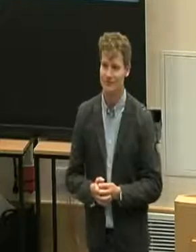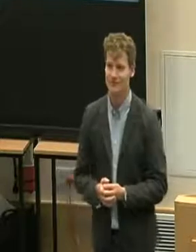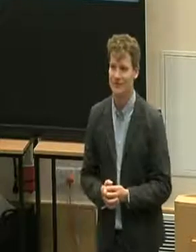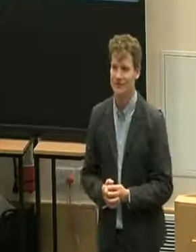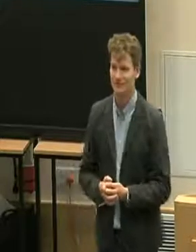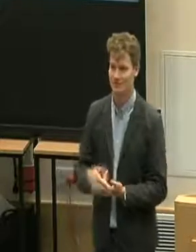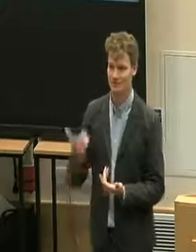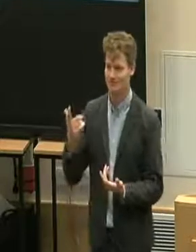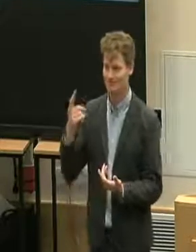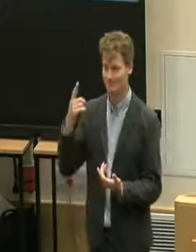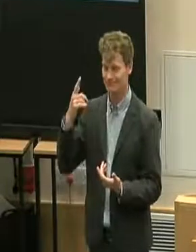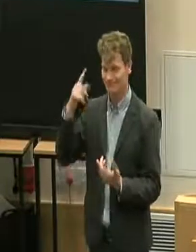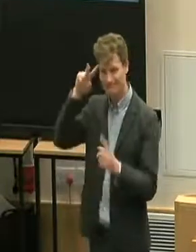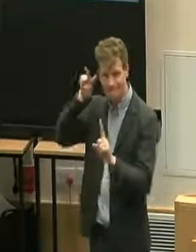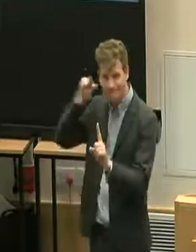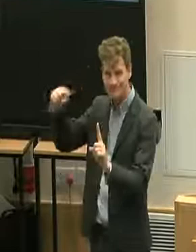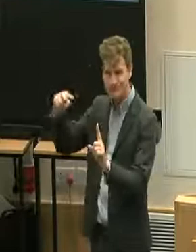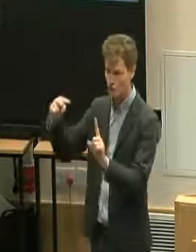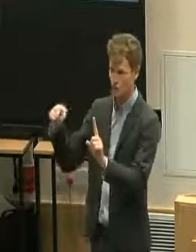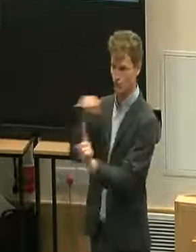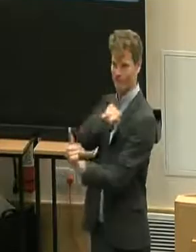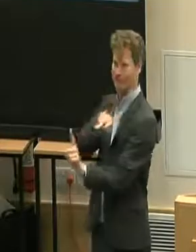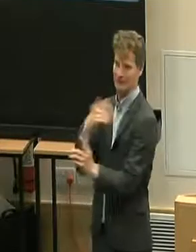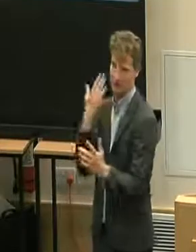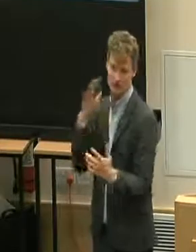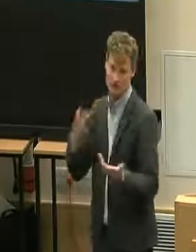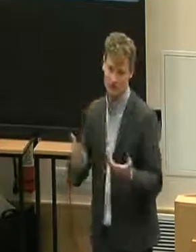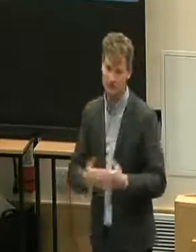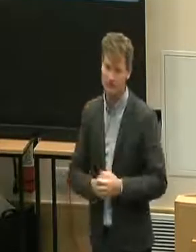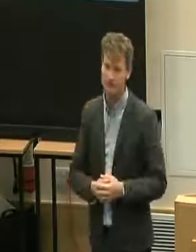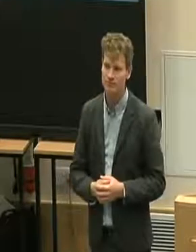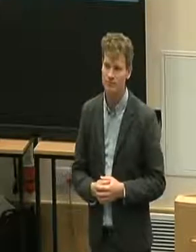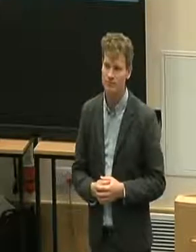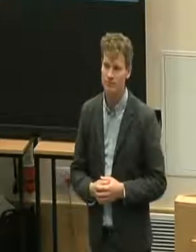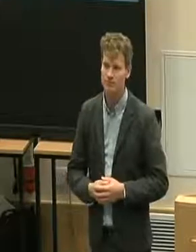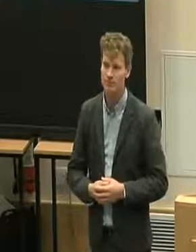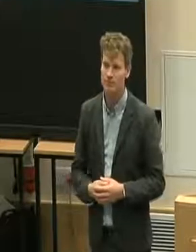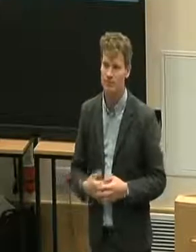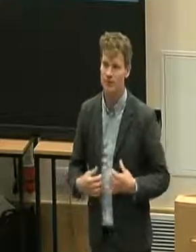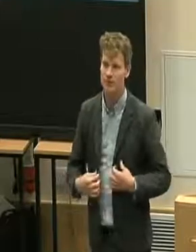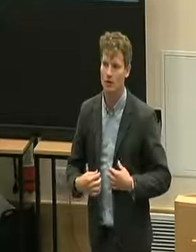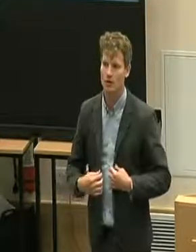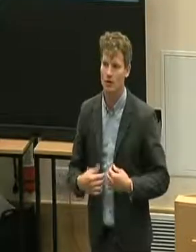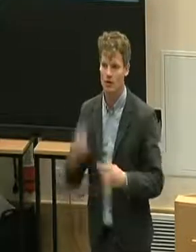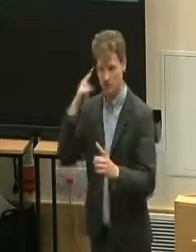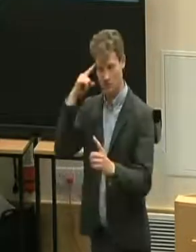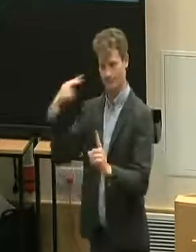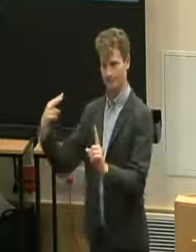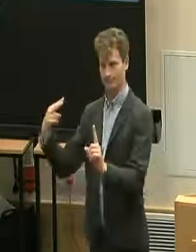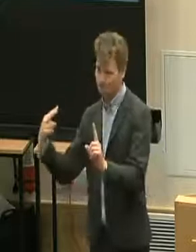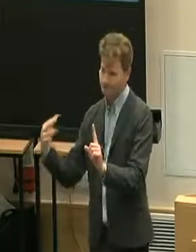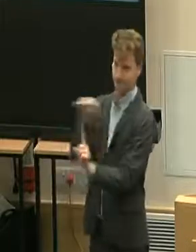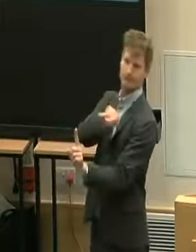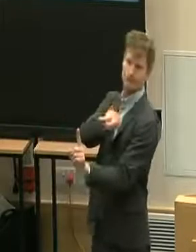to values, and I'm calling them realism and idealism. Realists, like the critical legal studies people